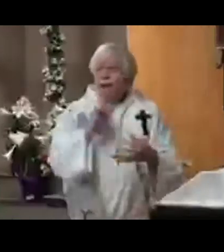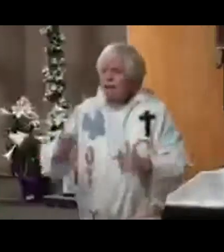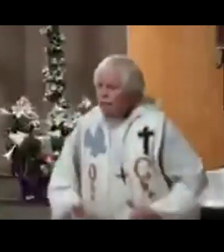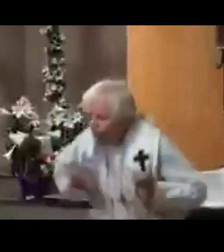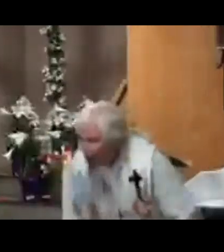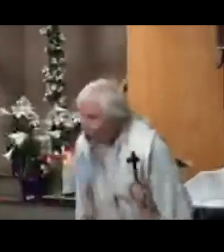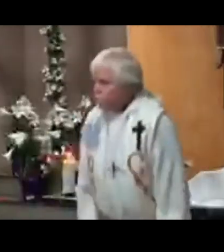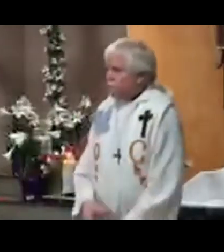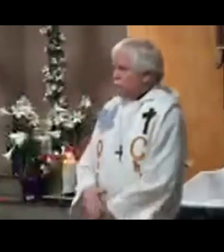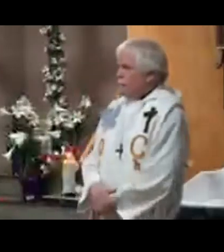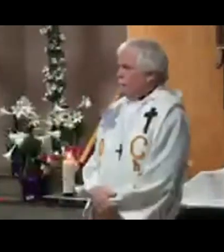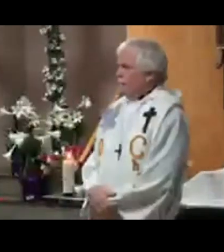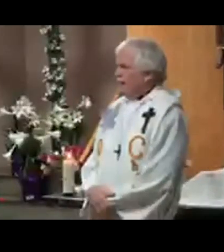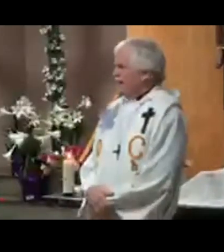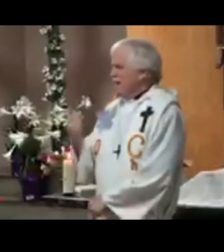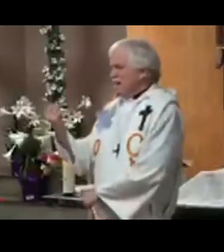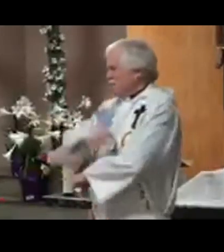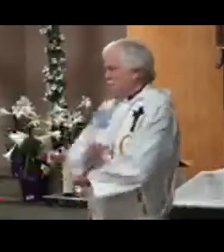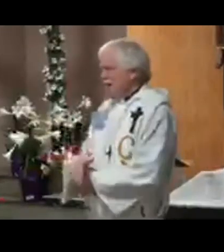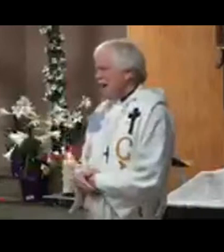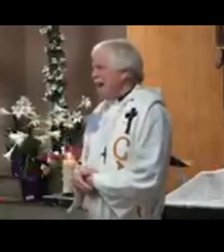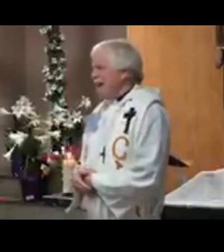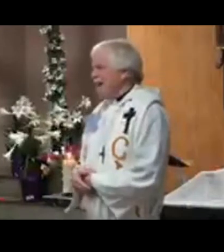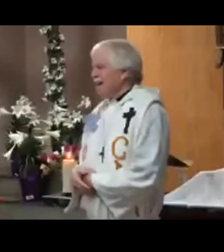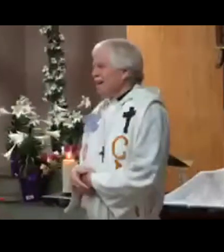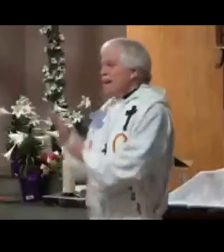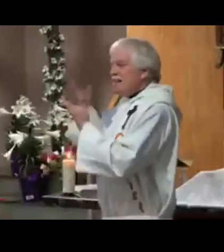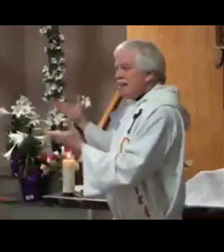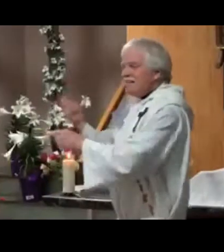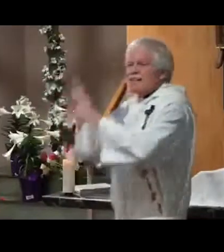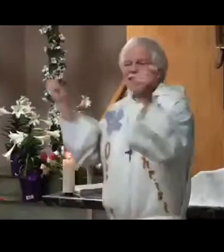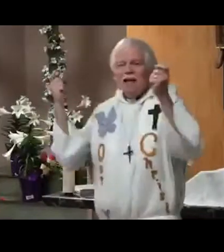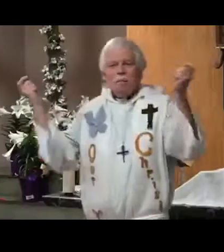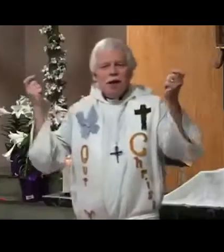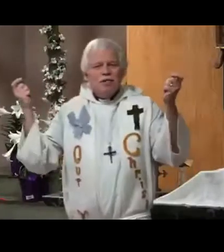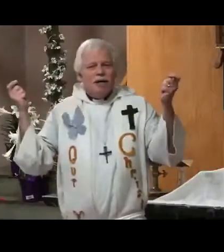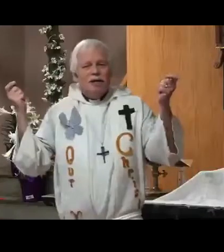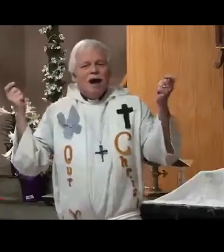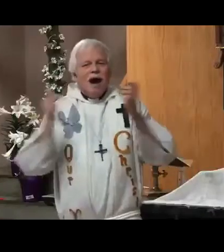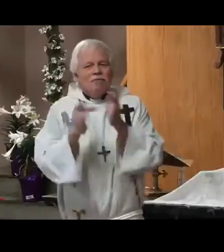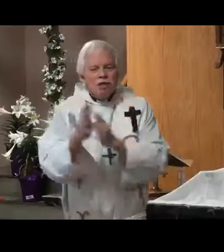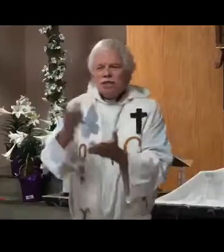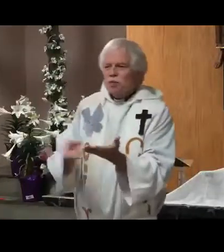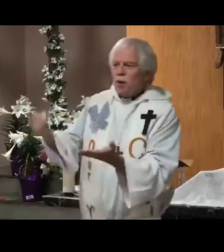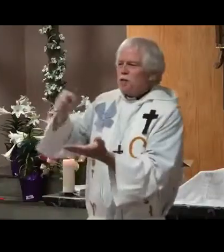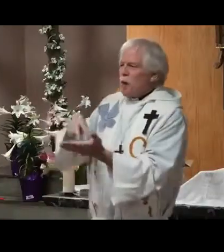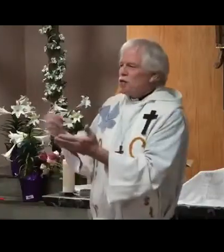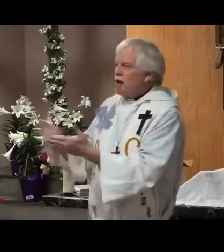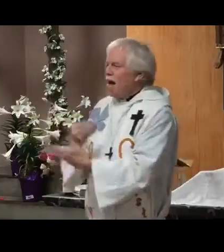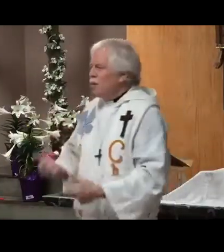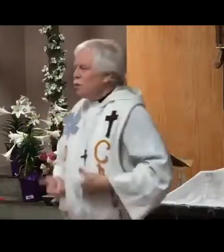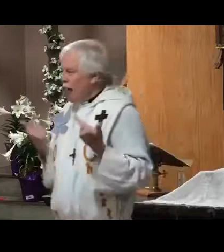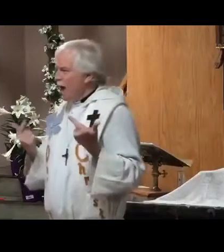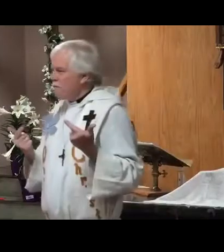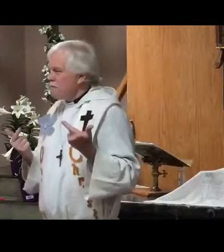connection is a life, not just one day. This celebration of Jesus'